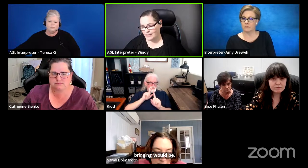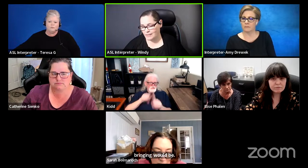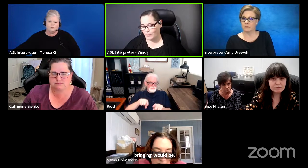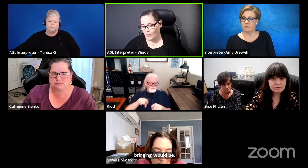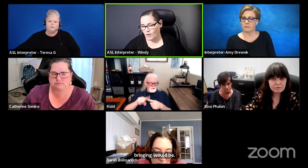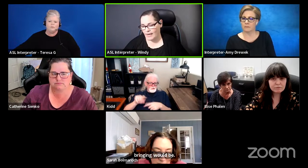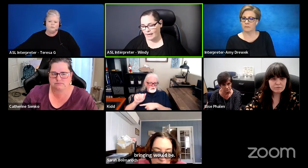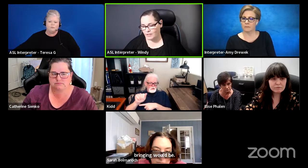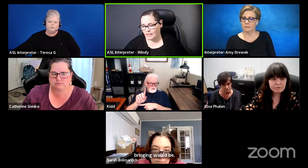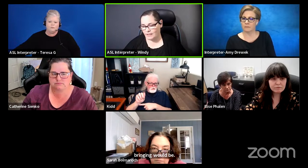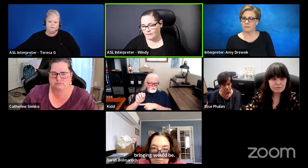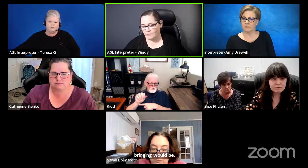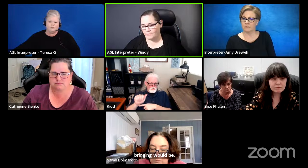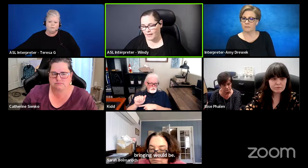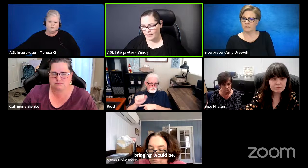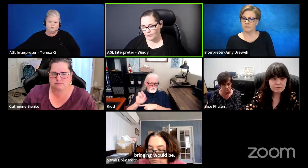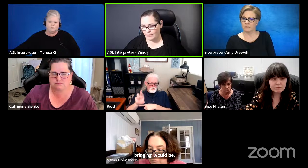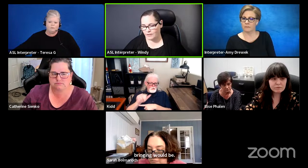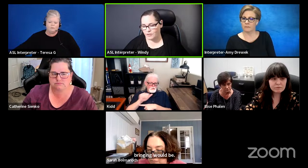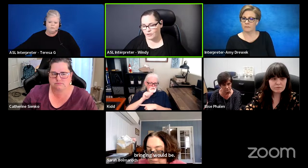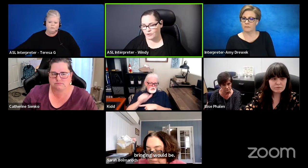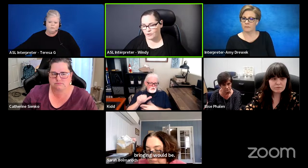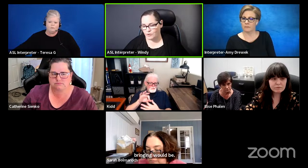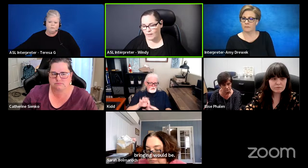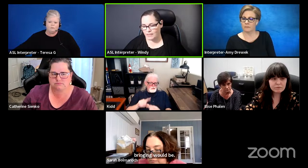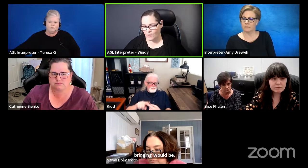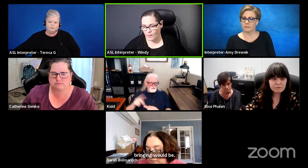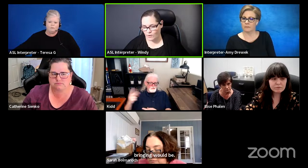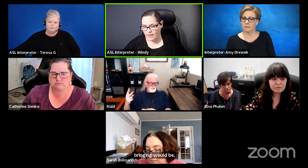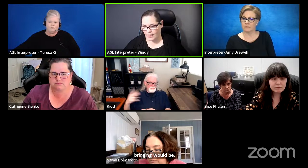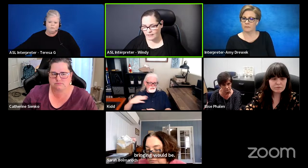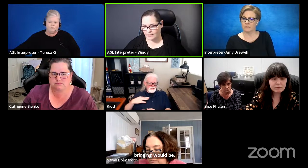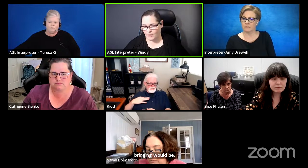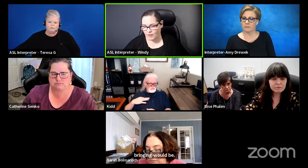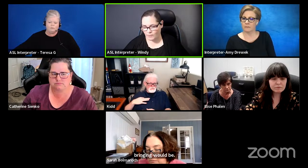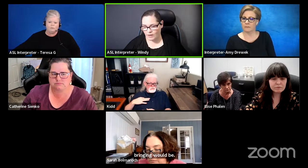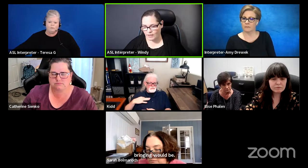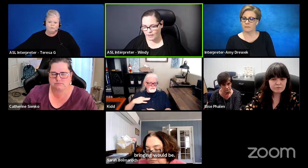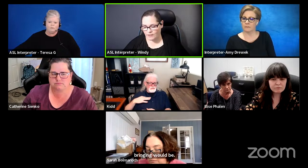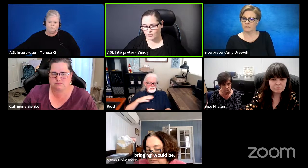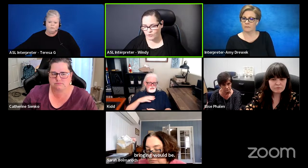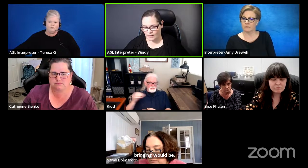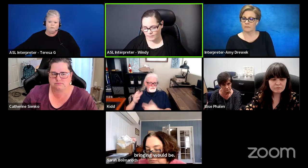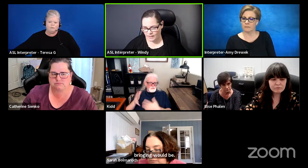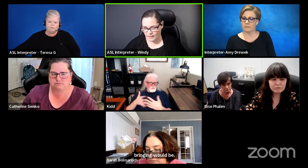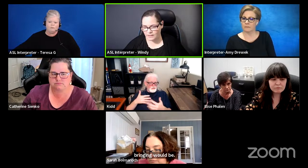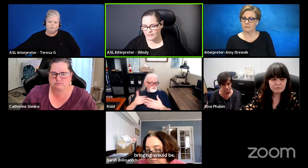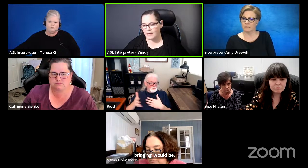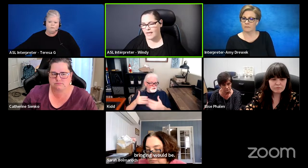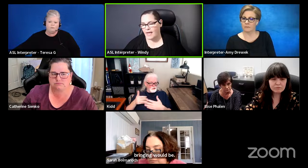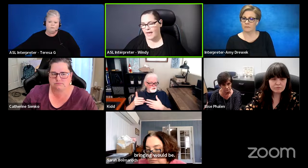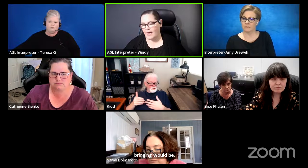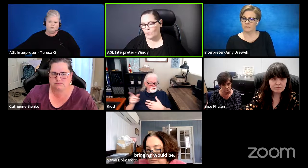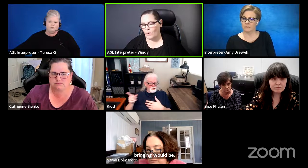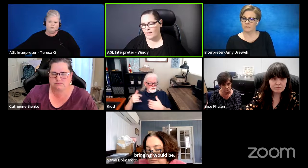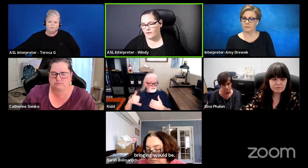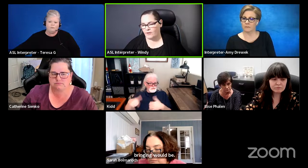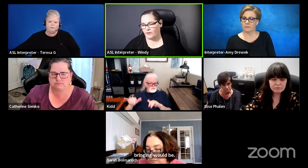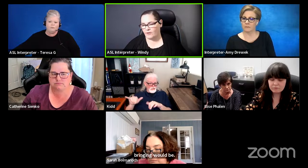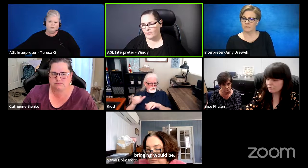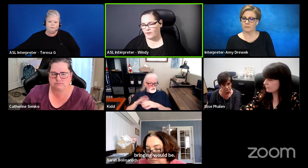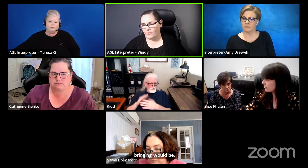do we as the board have to give a final answer to ADOA or not regarding the two applicants,